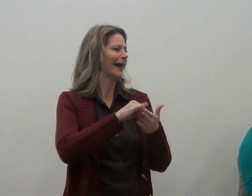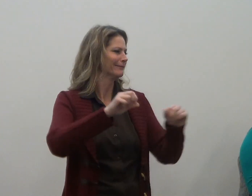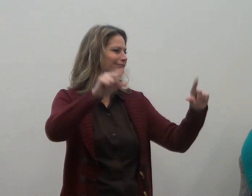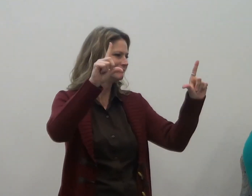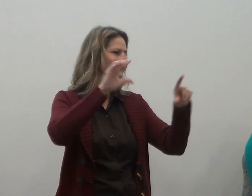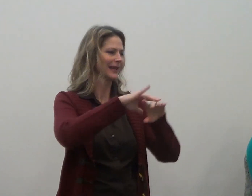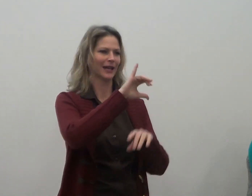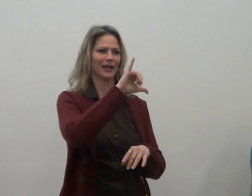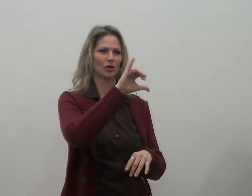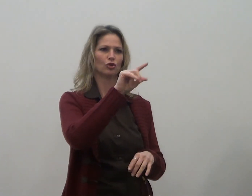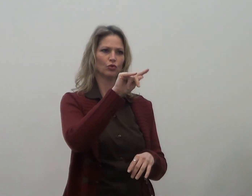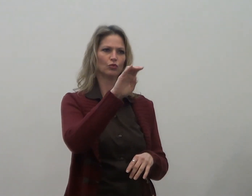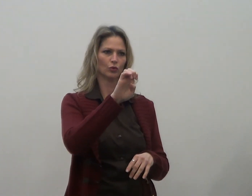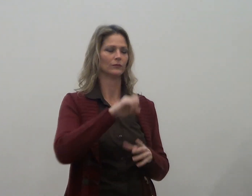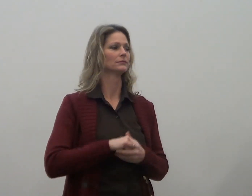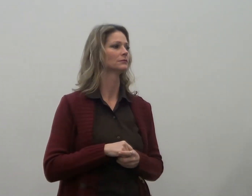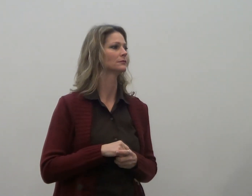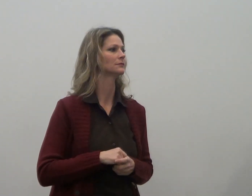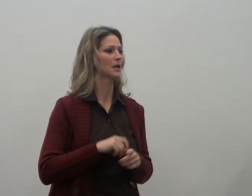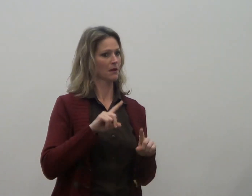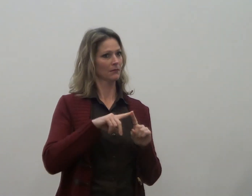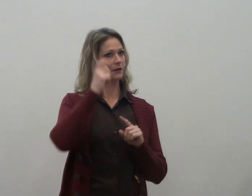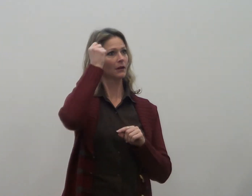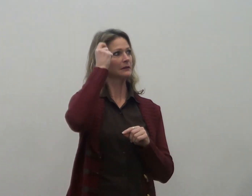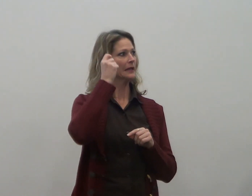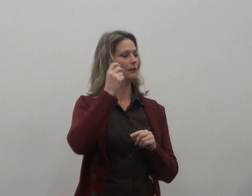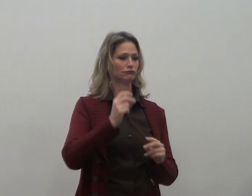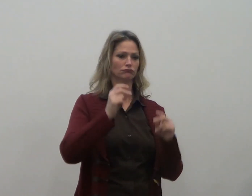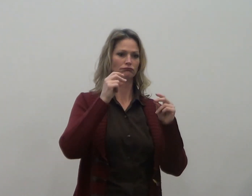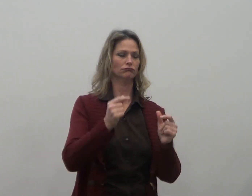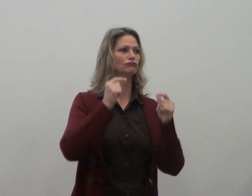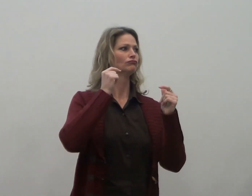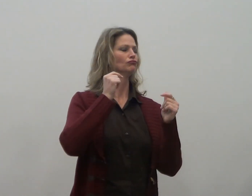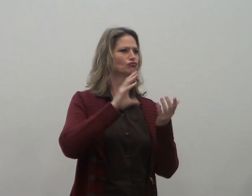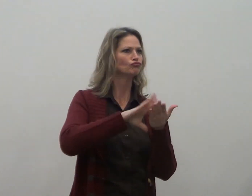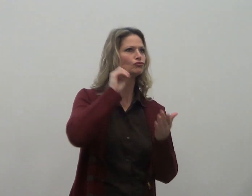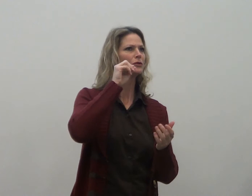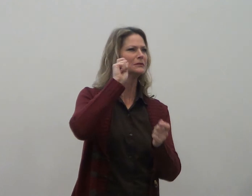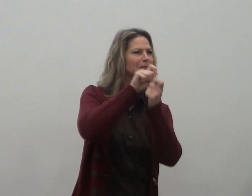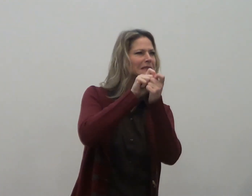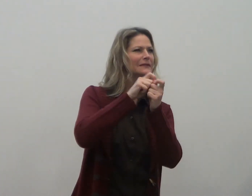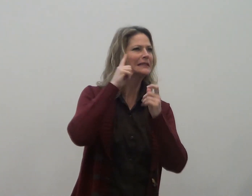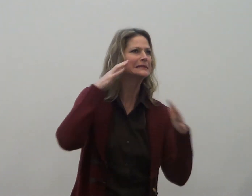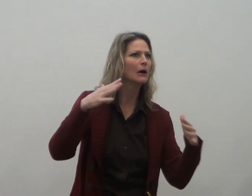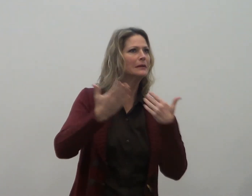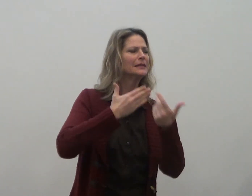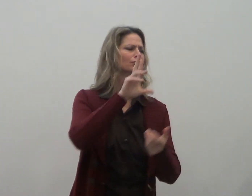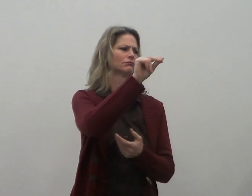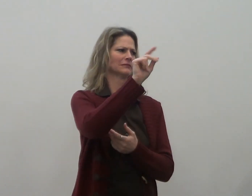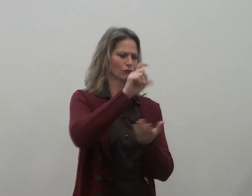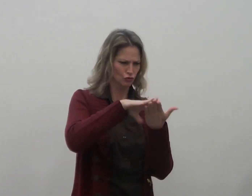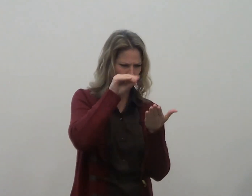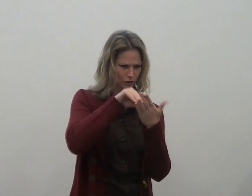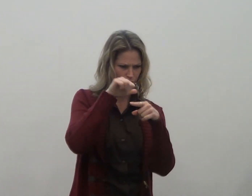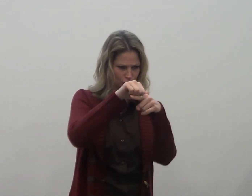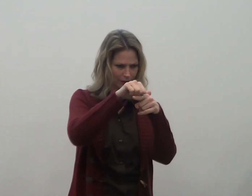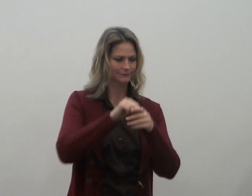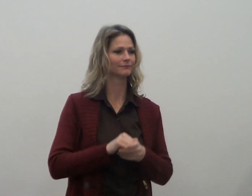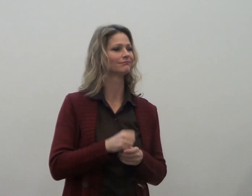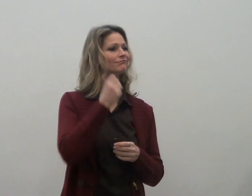important to know that it does take time to relearn, like Sally said, the hearing and the sounds. In my deaf culture class, we had a